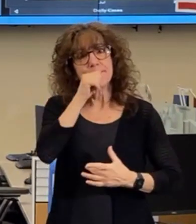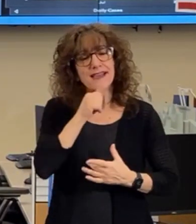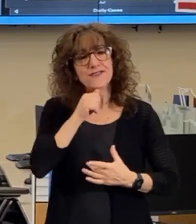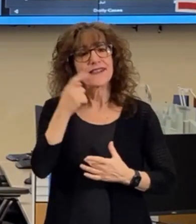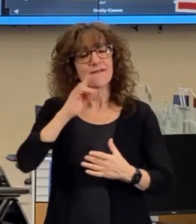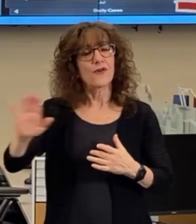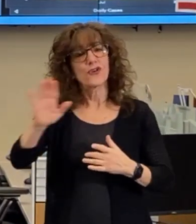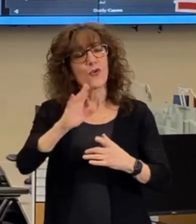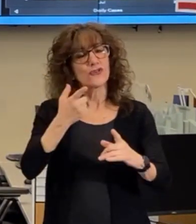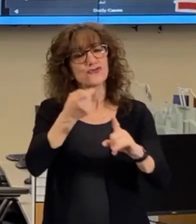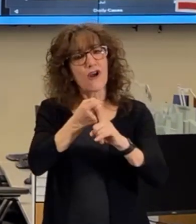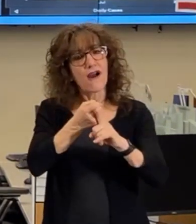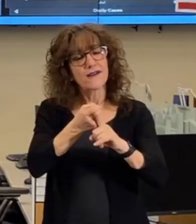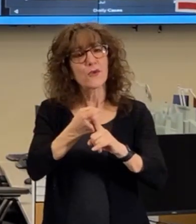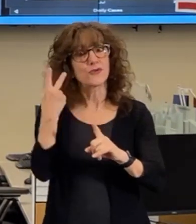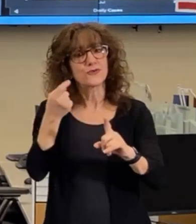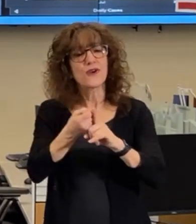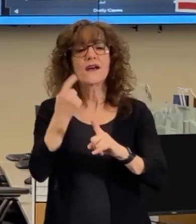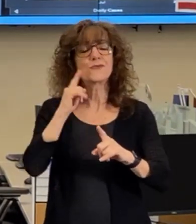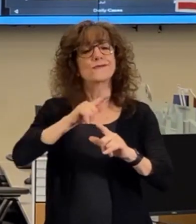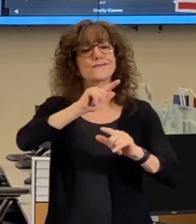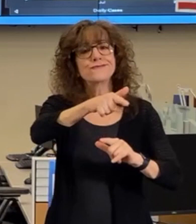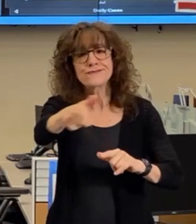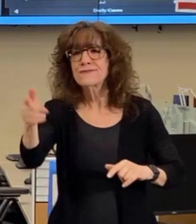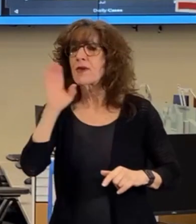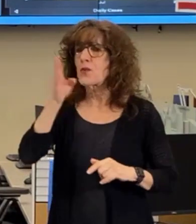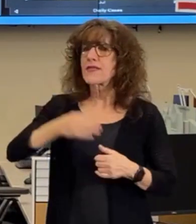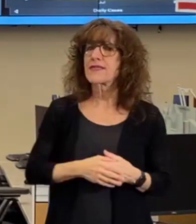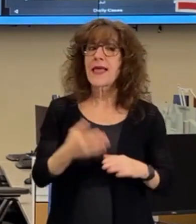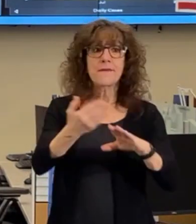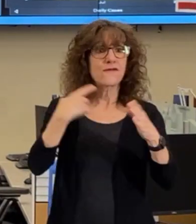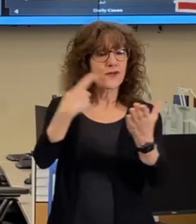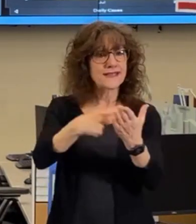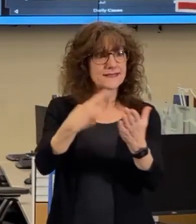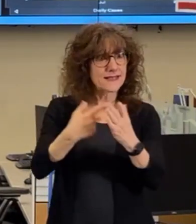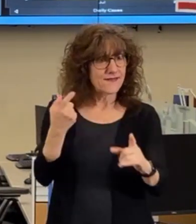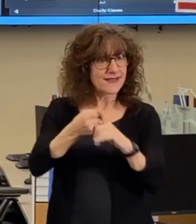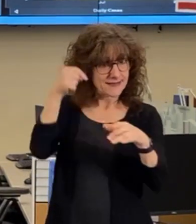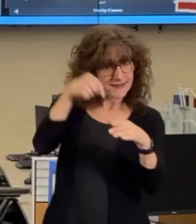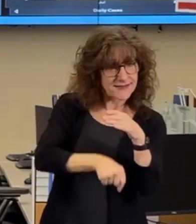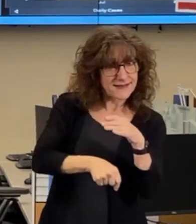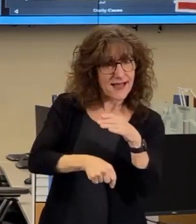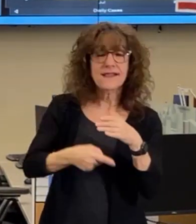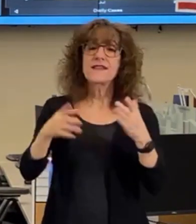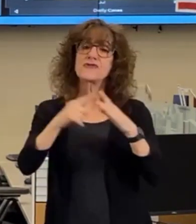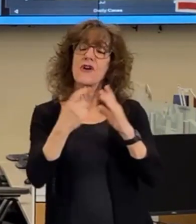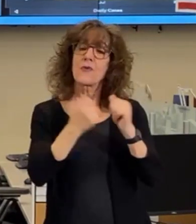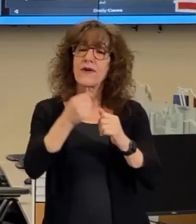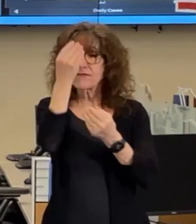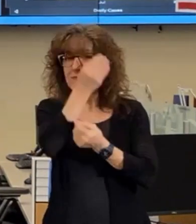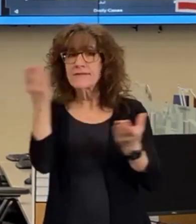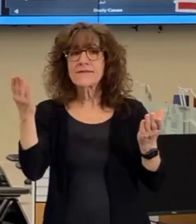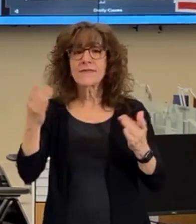your shot or shots. We're going to get to you. Before we discuss vaccines in detail, let's start with an update on